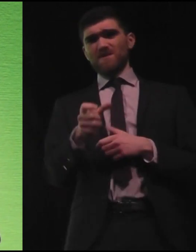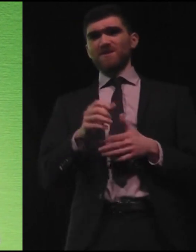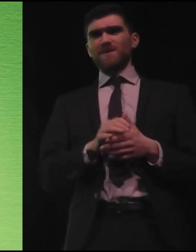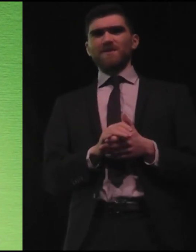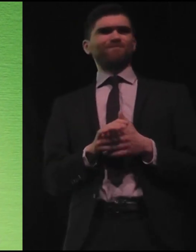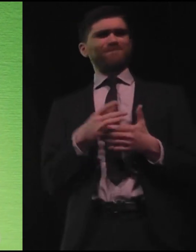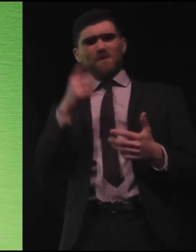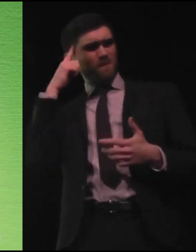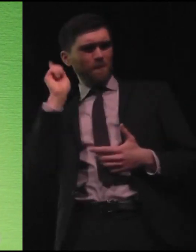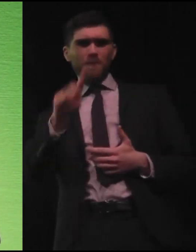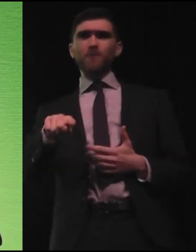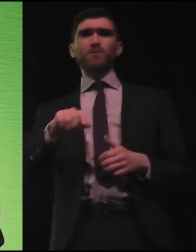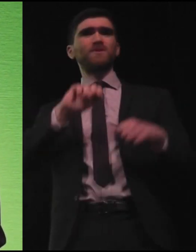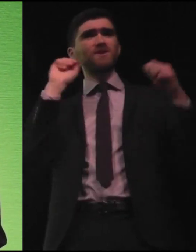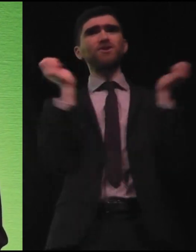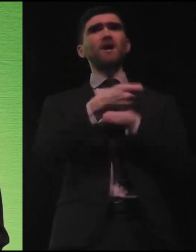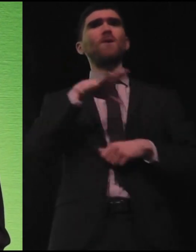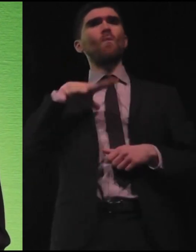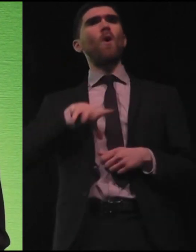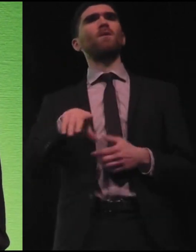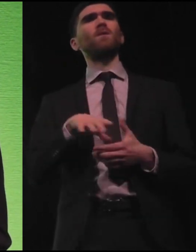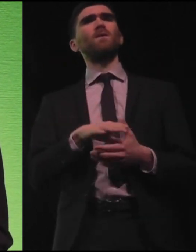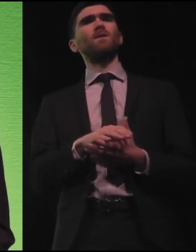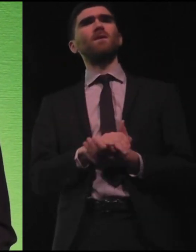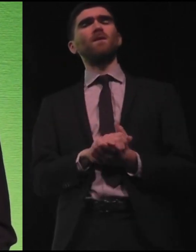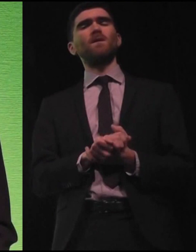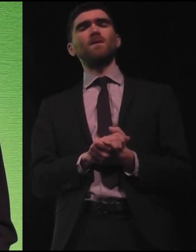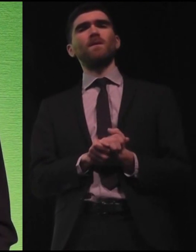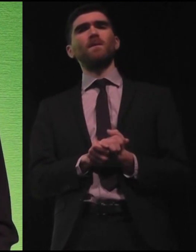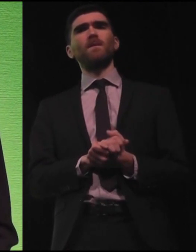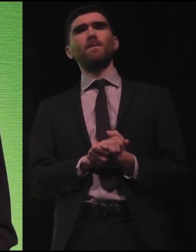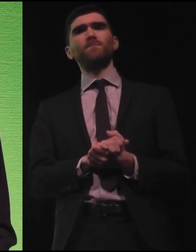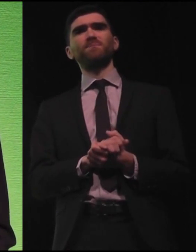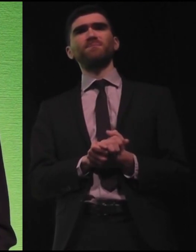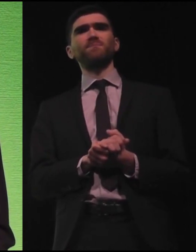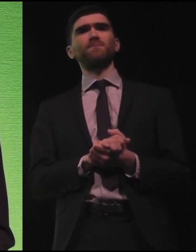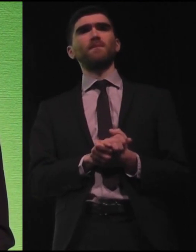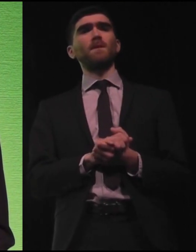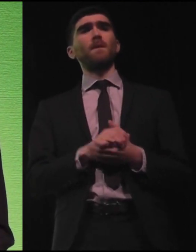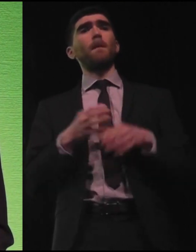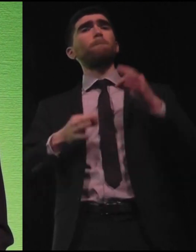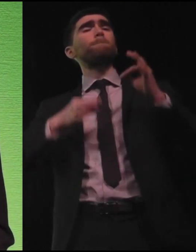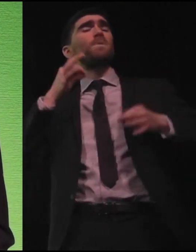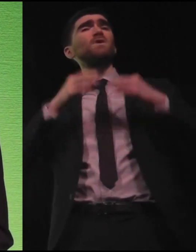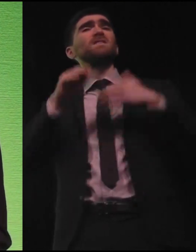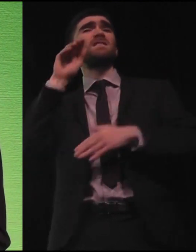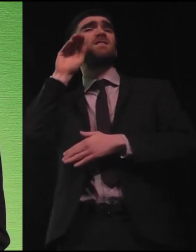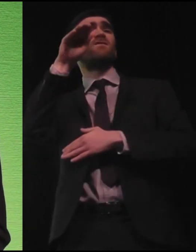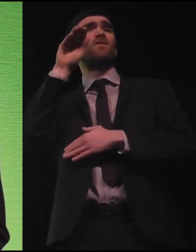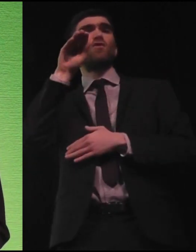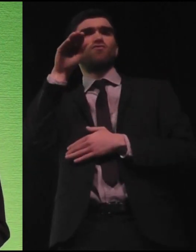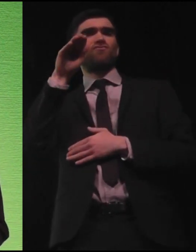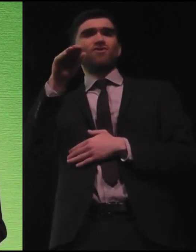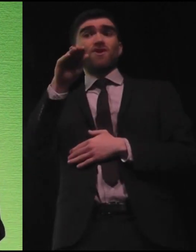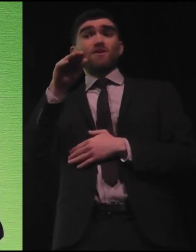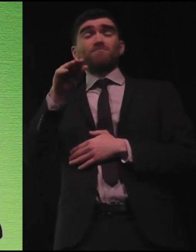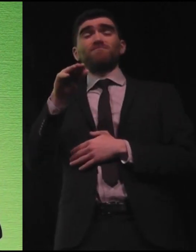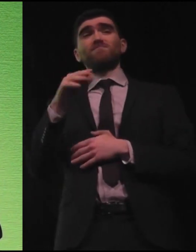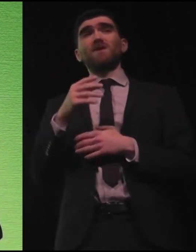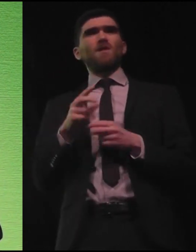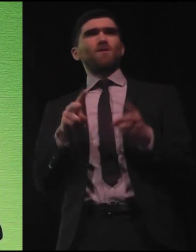The politics of the future does not, and it will not look like the politics of the past.